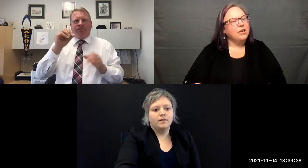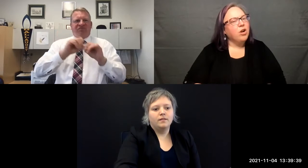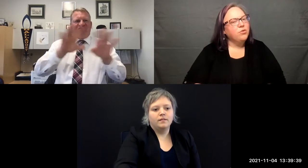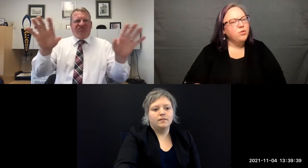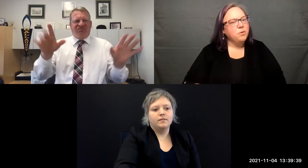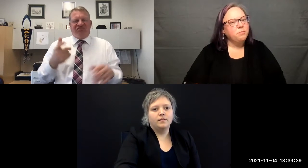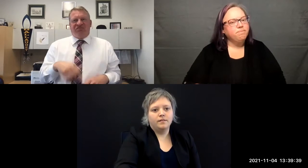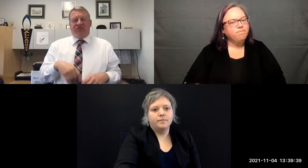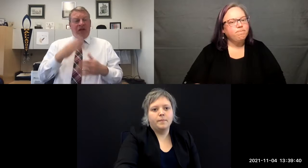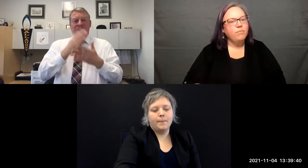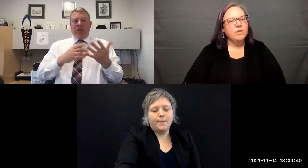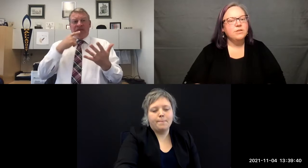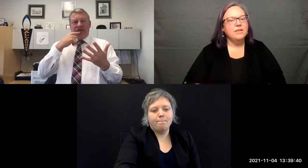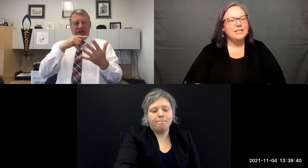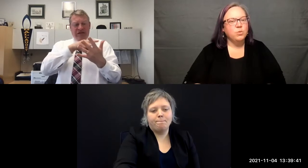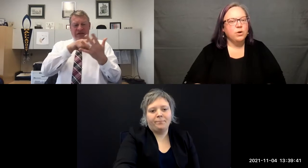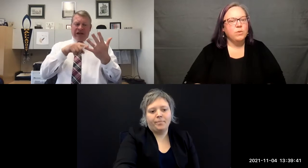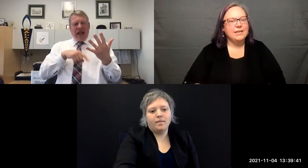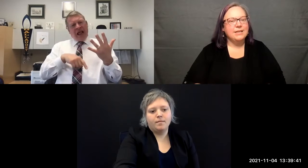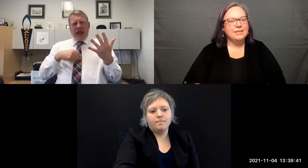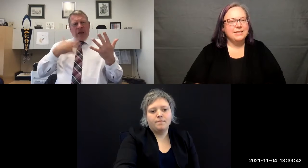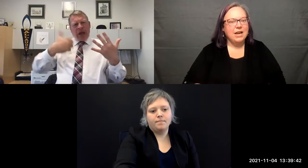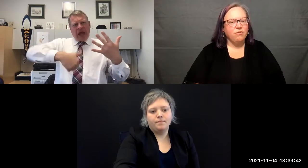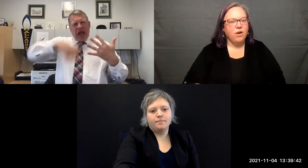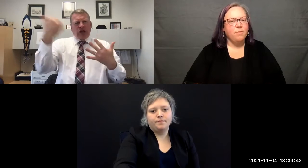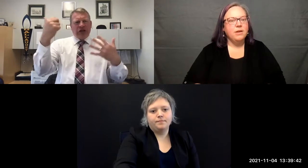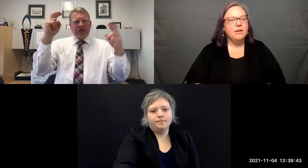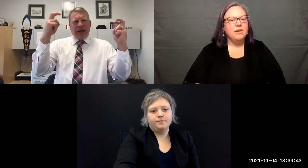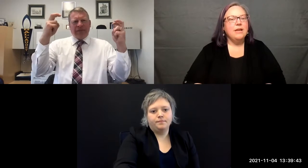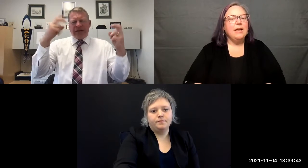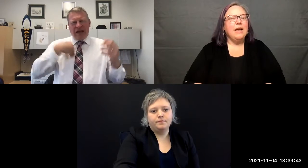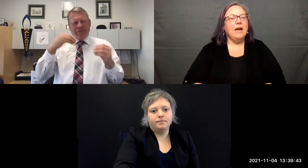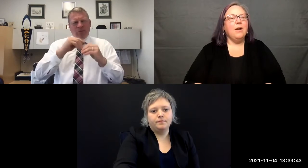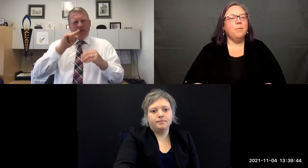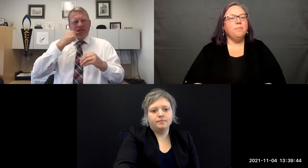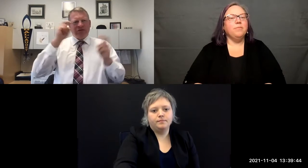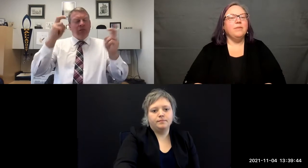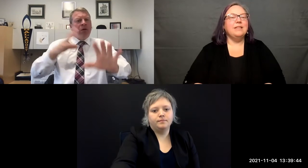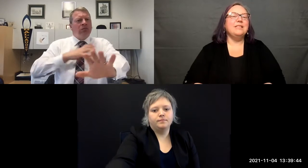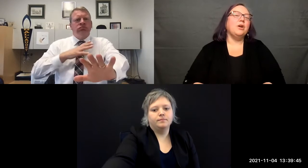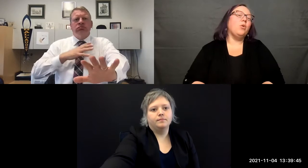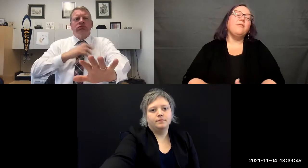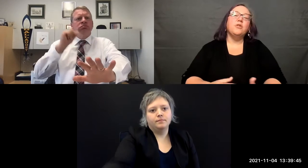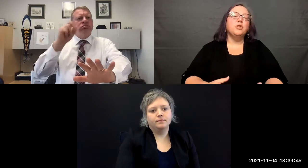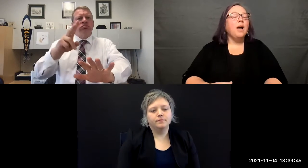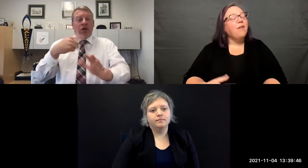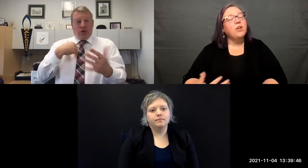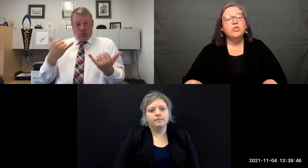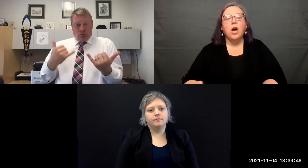On group, and that's where we sent it out from. And so if you do have another topic